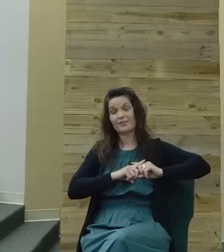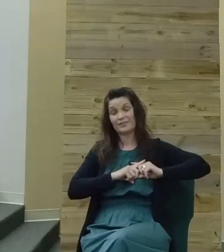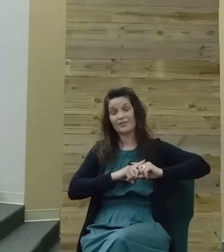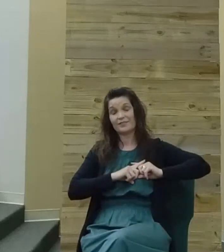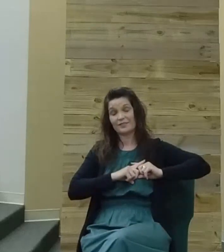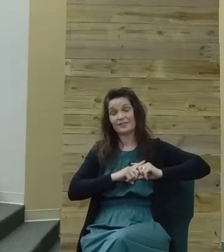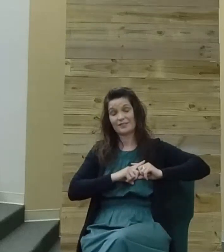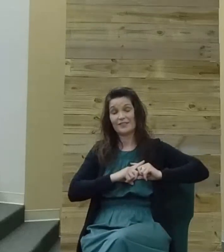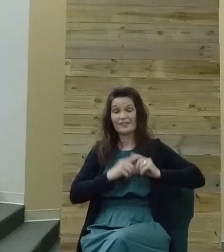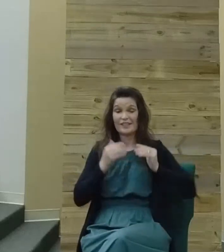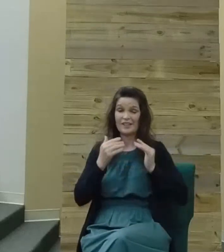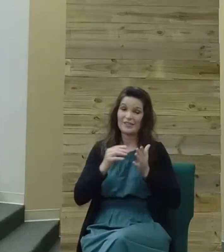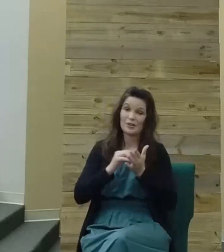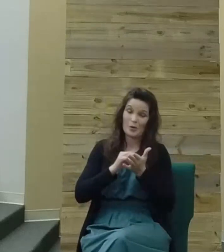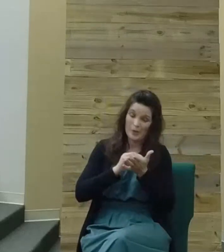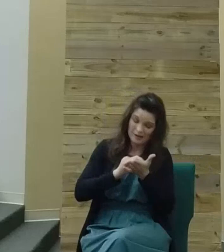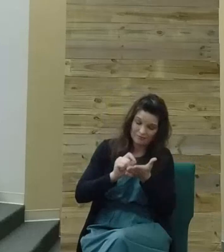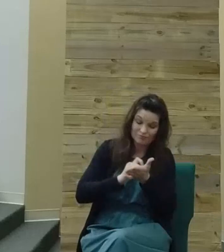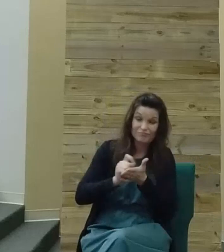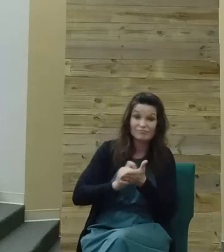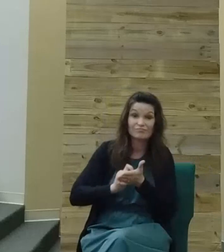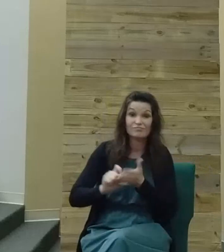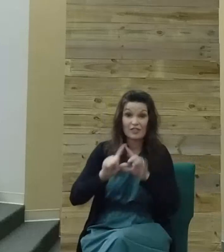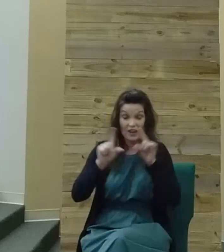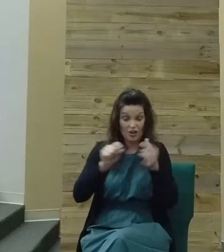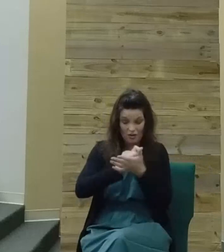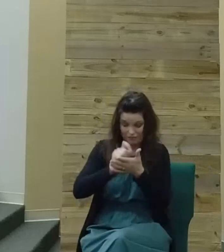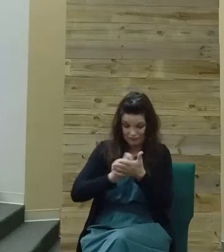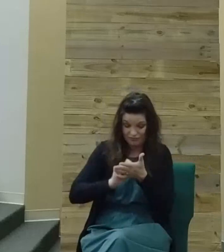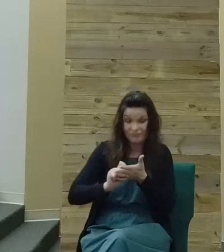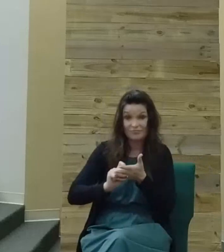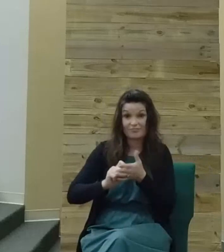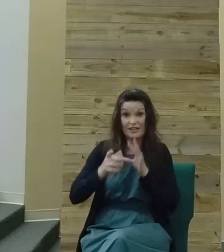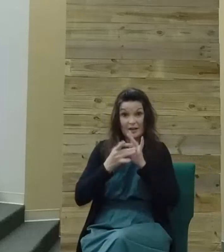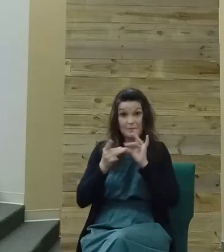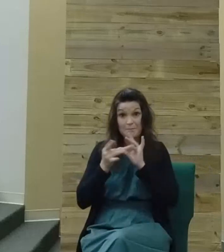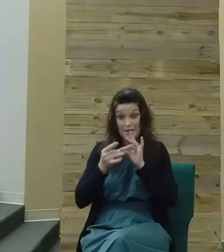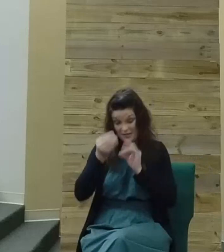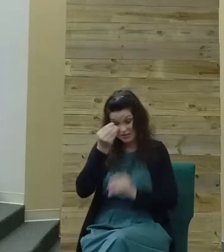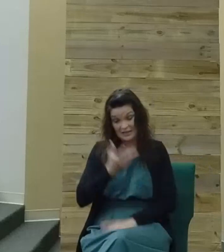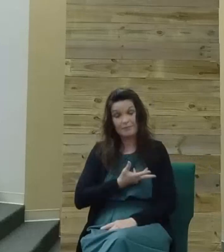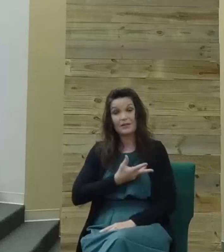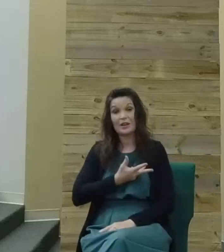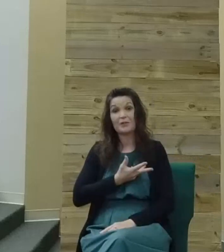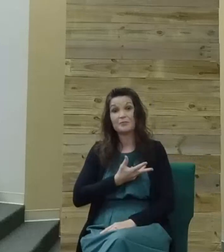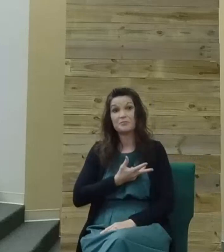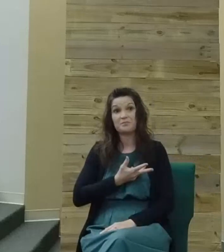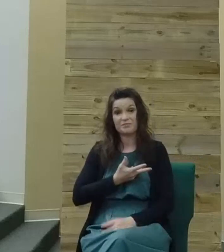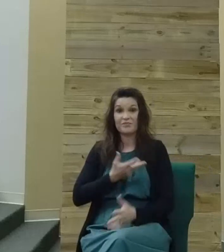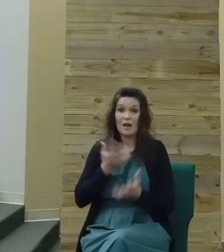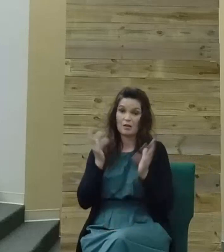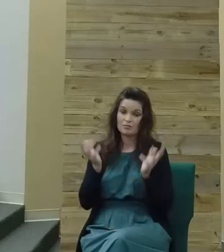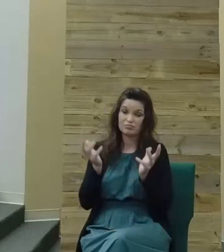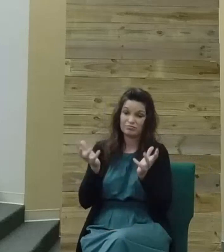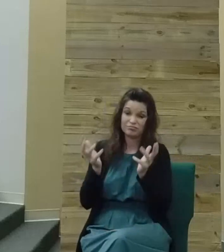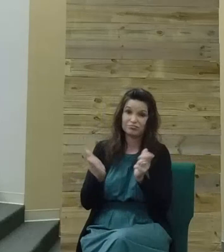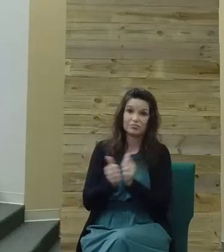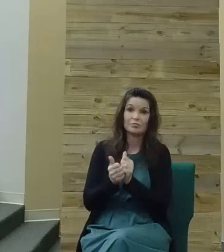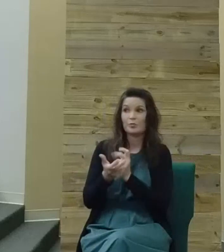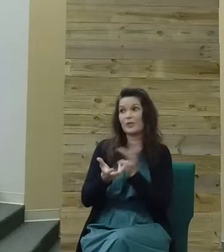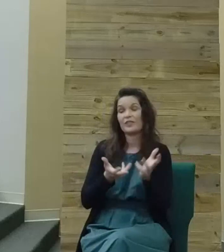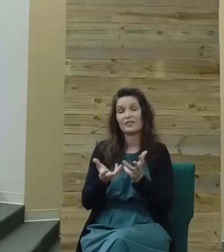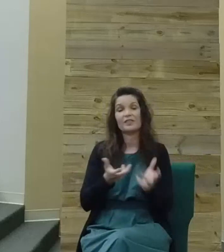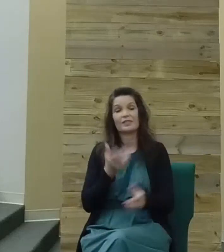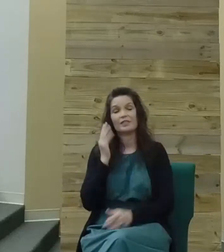saved, again, fill out a card. Message in online. Let me know. I want to come and talk with